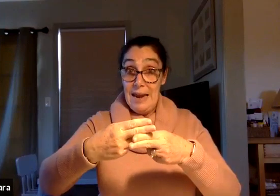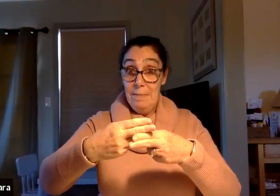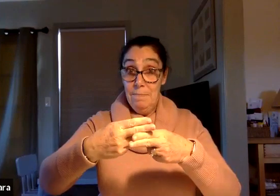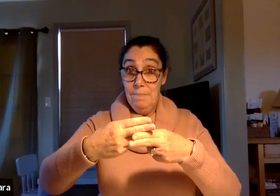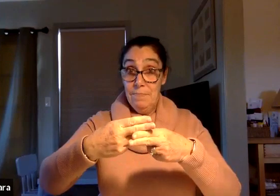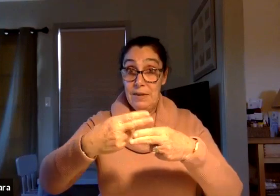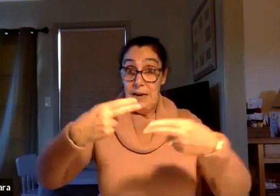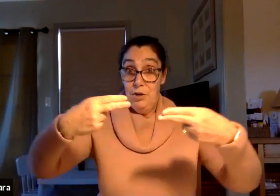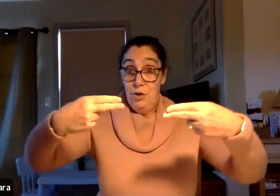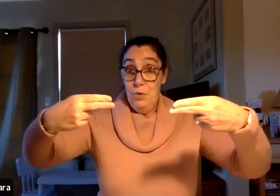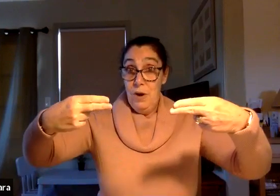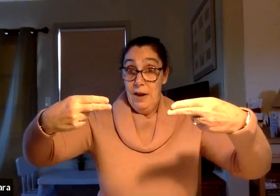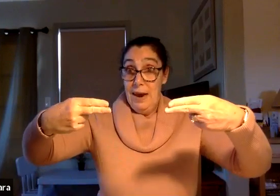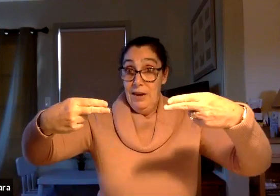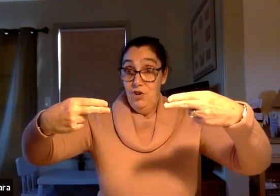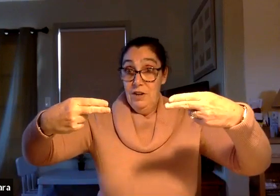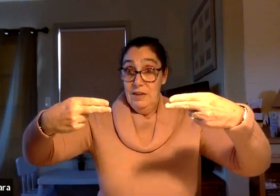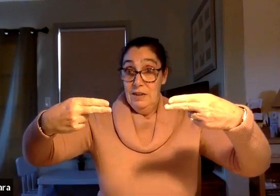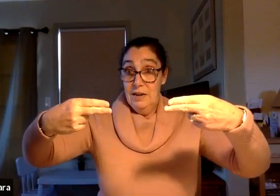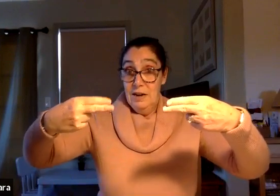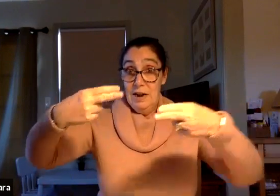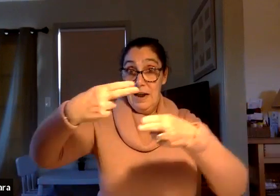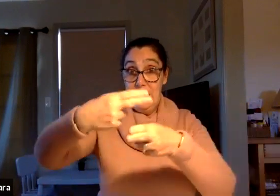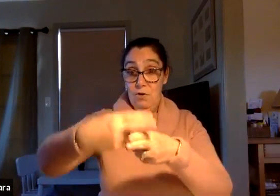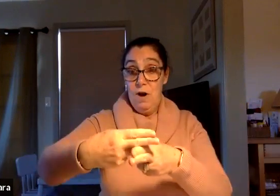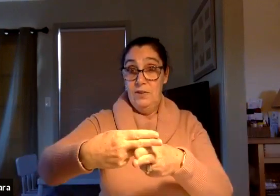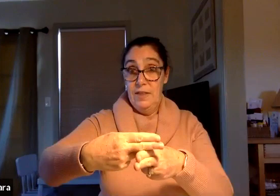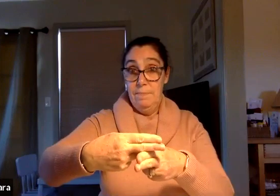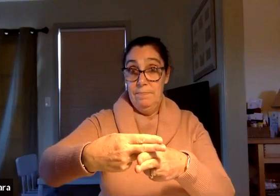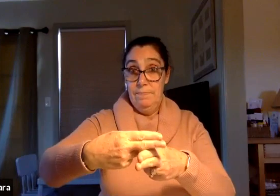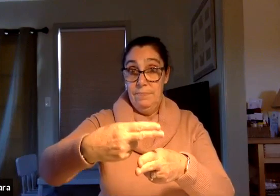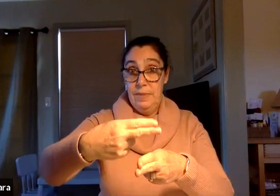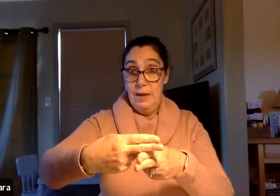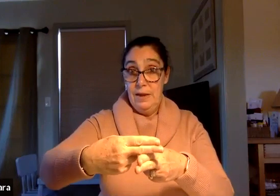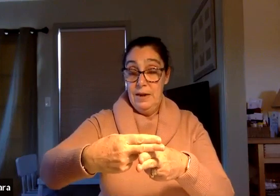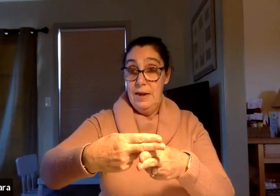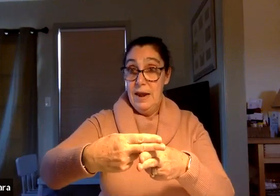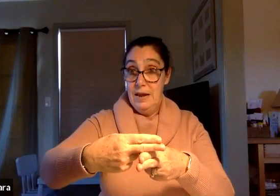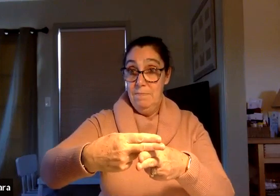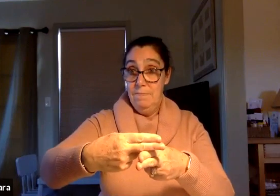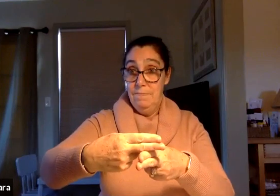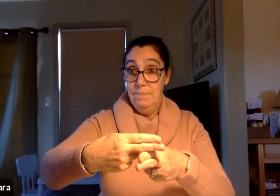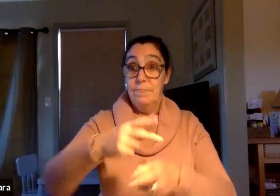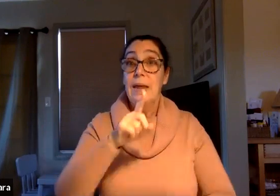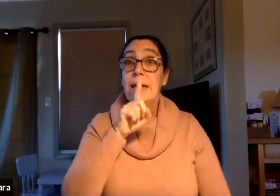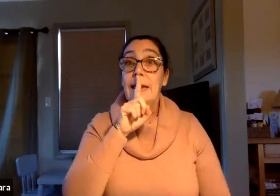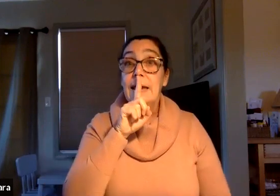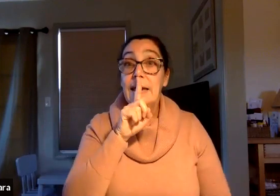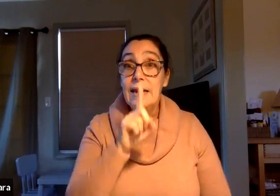name, take two H's and cross them. Name